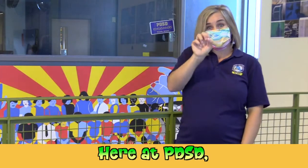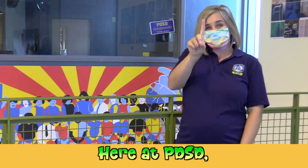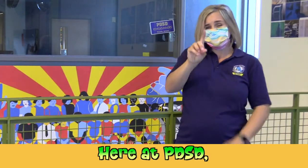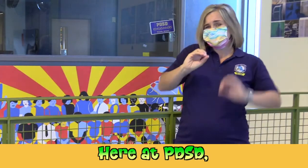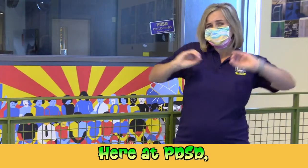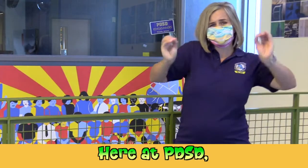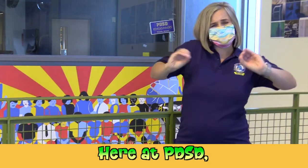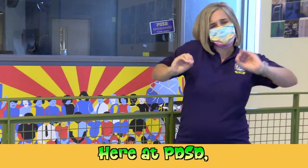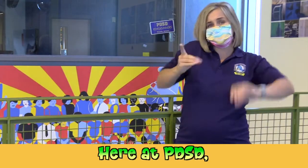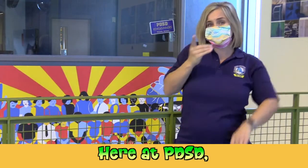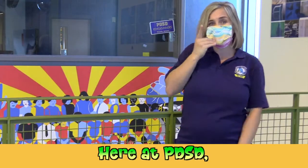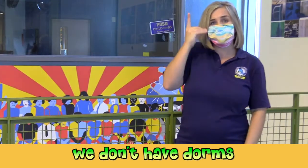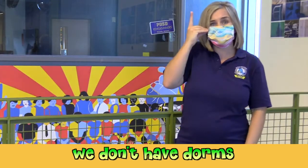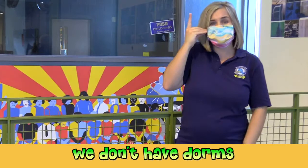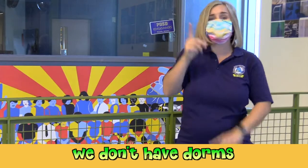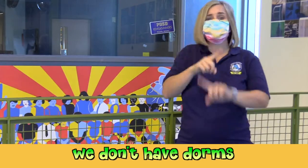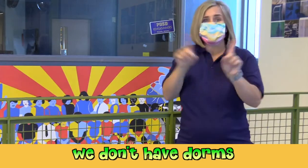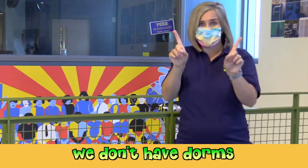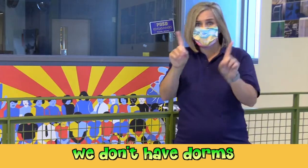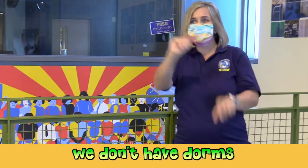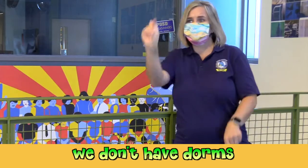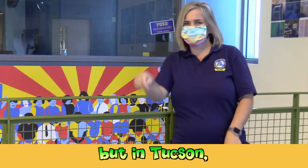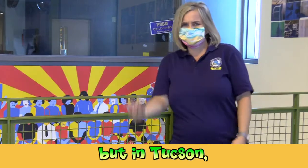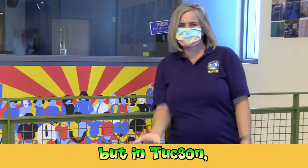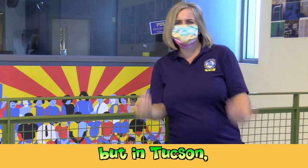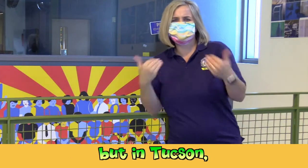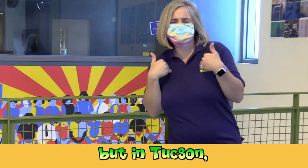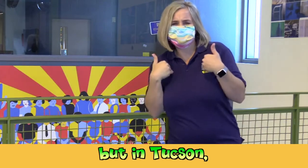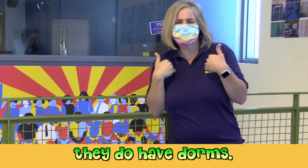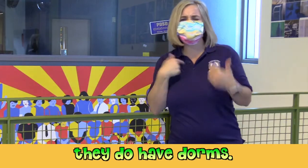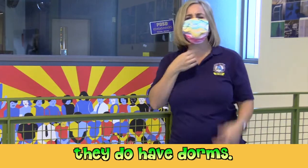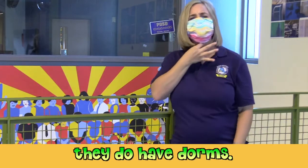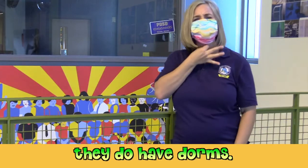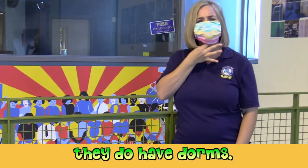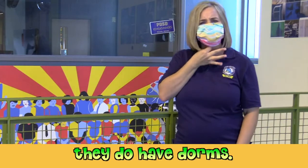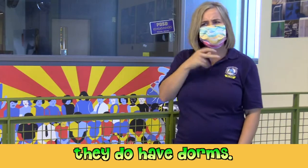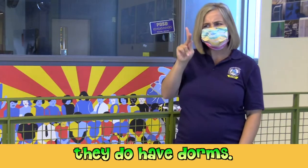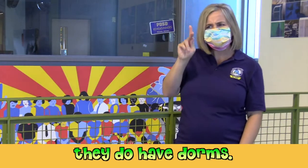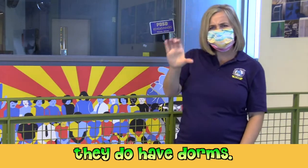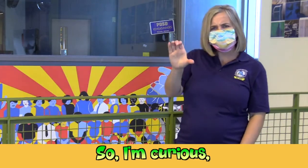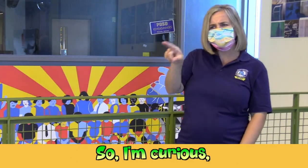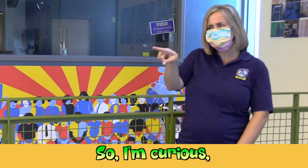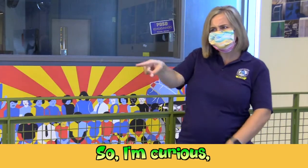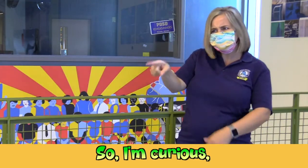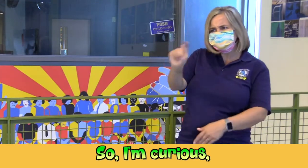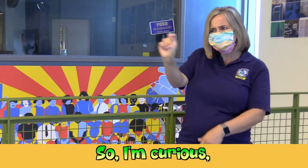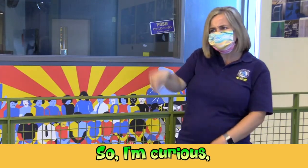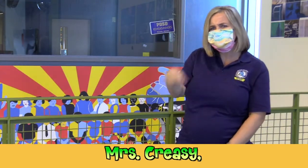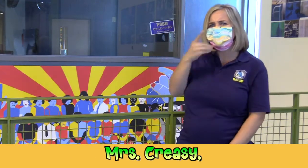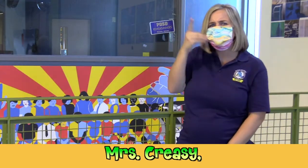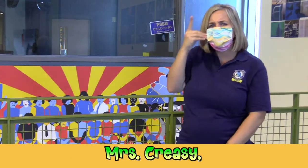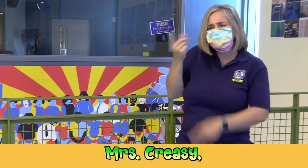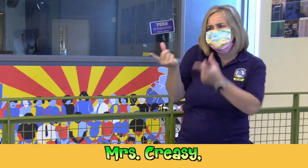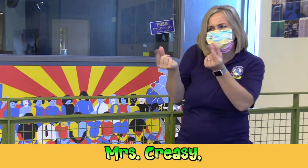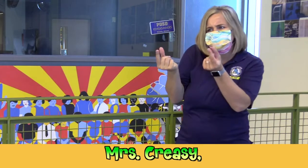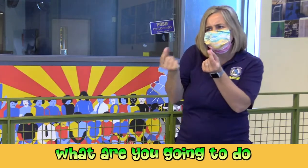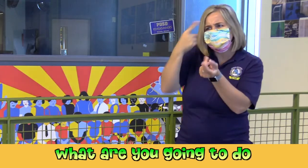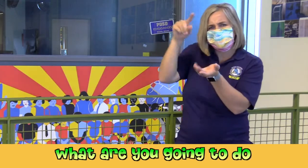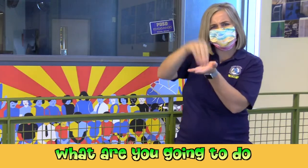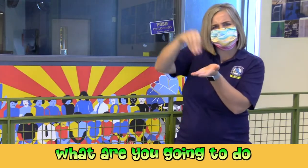at PDSD, we don't have dorms, but in Tucson, they do have dorms. So I'm curious, Mrs. Creasy, what are you going to